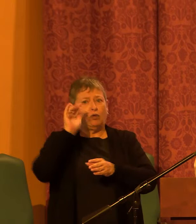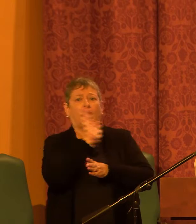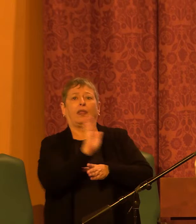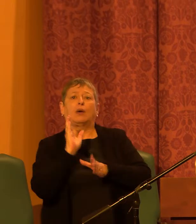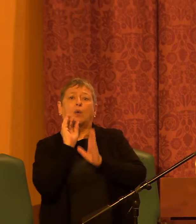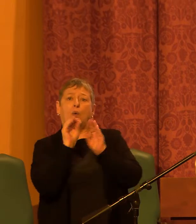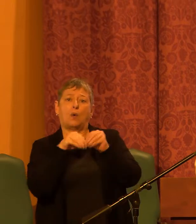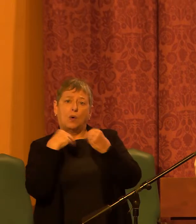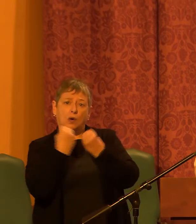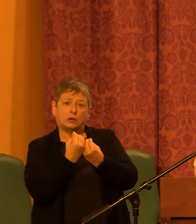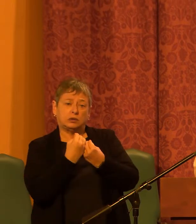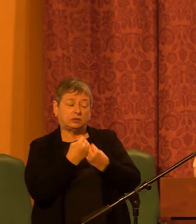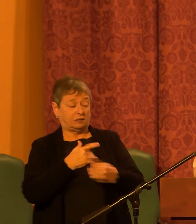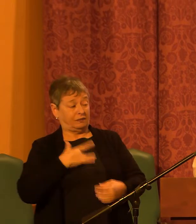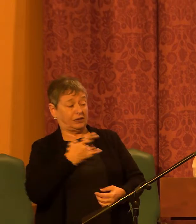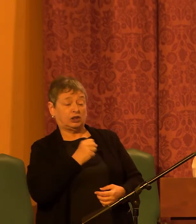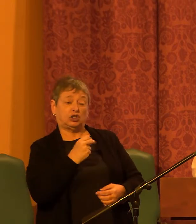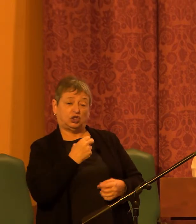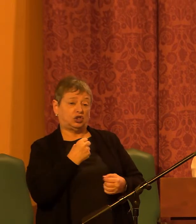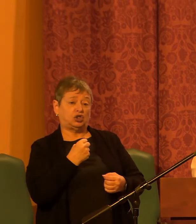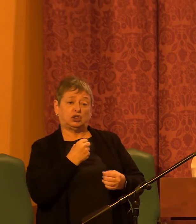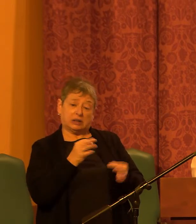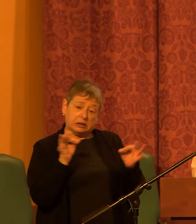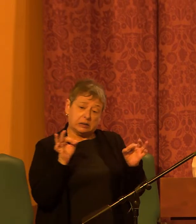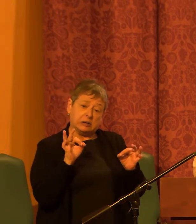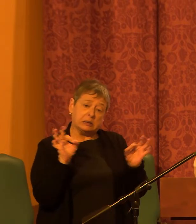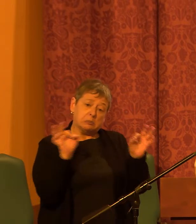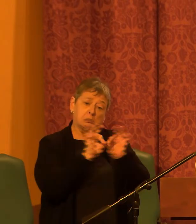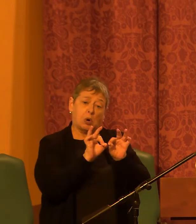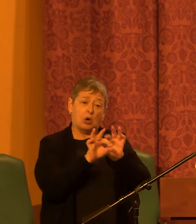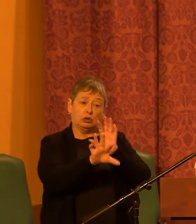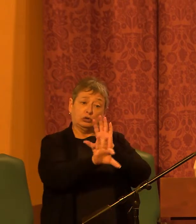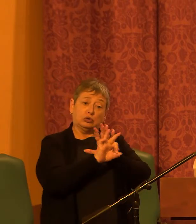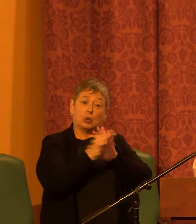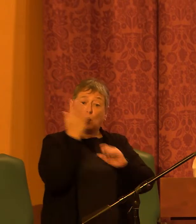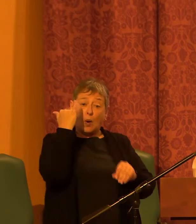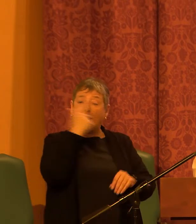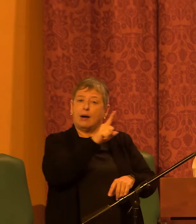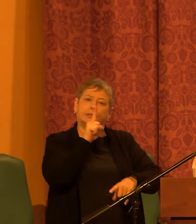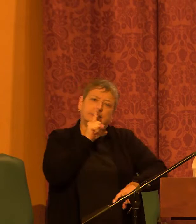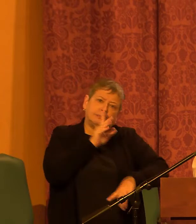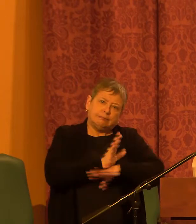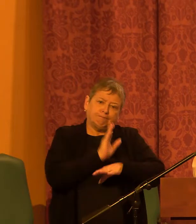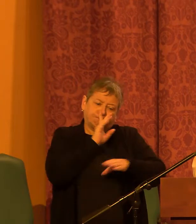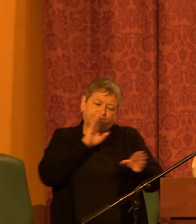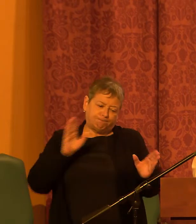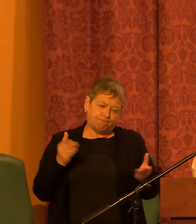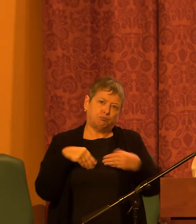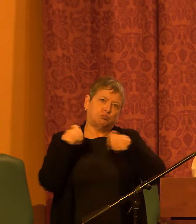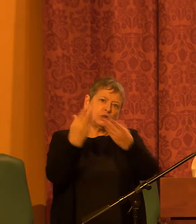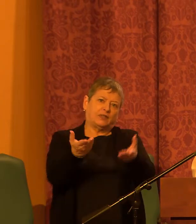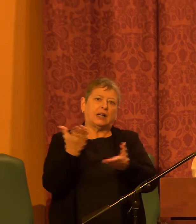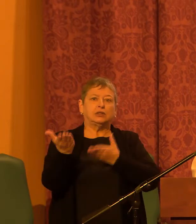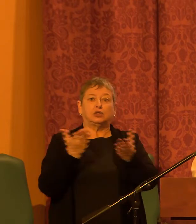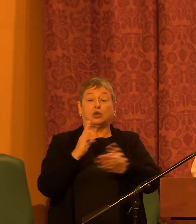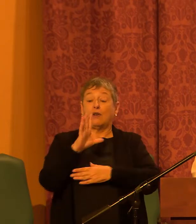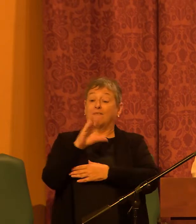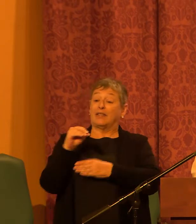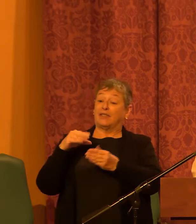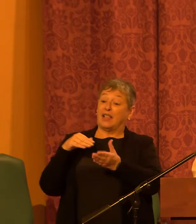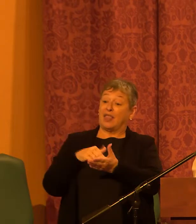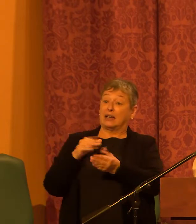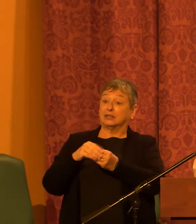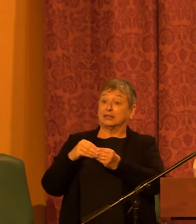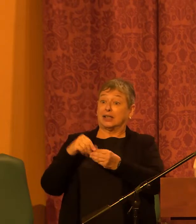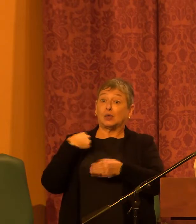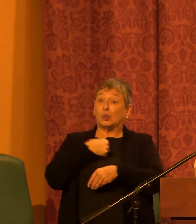represent. I feel she was instrumental in our being chosen because of her dedication of service. The $50,000 will be used